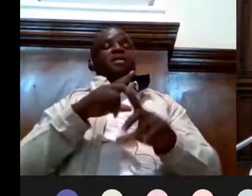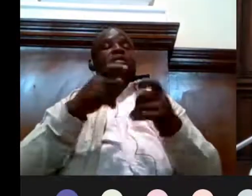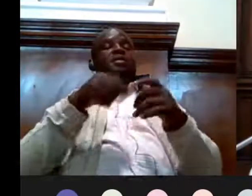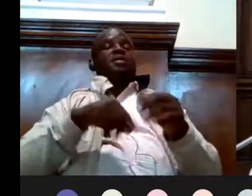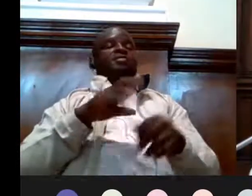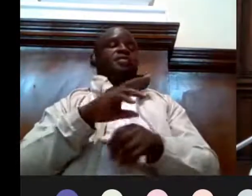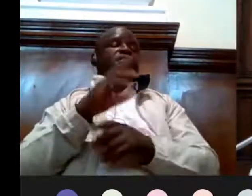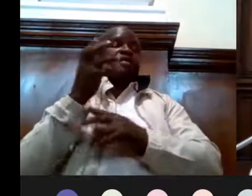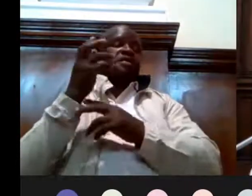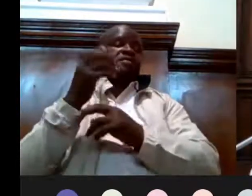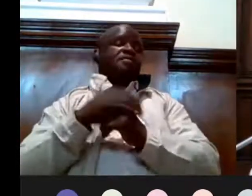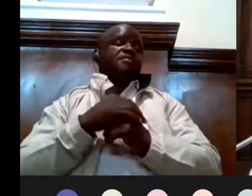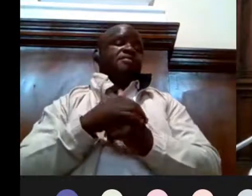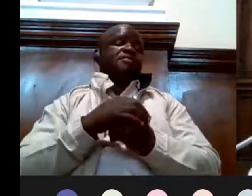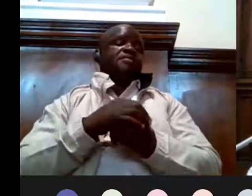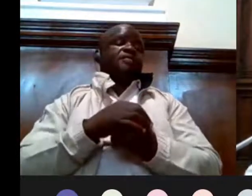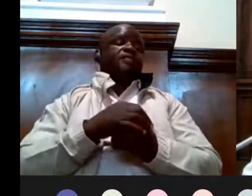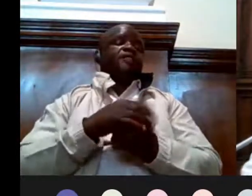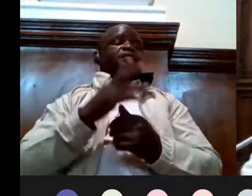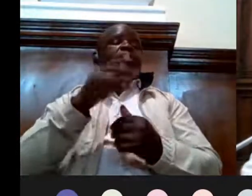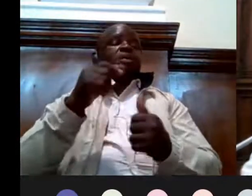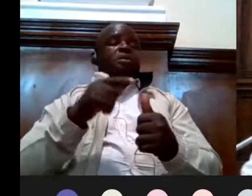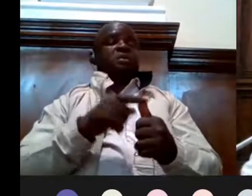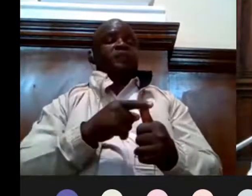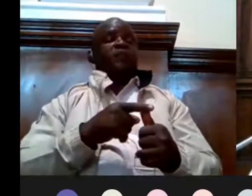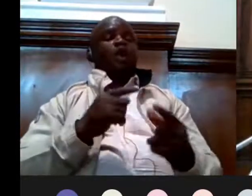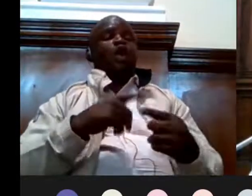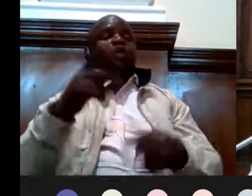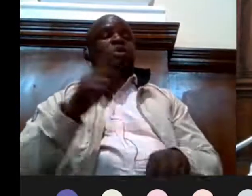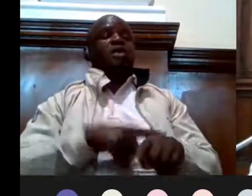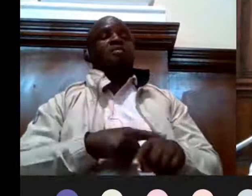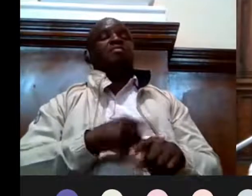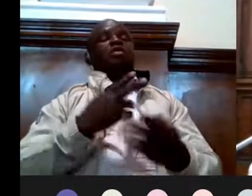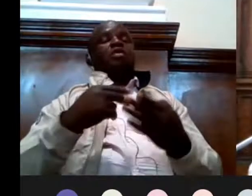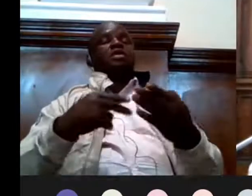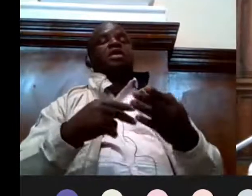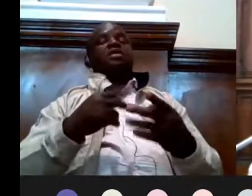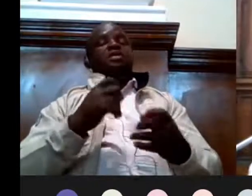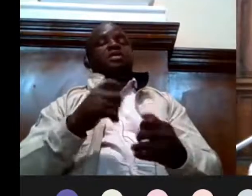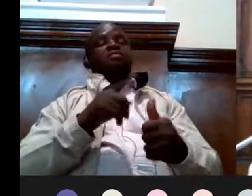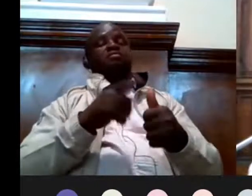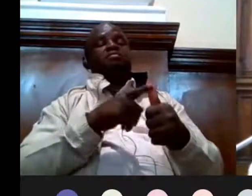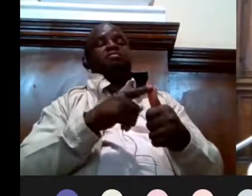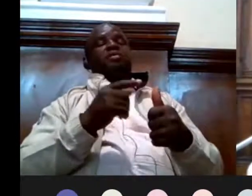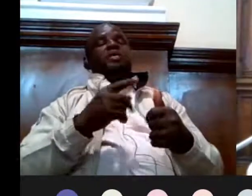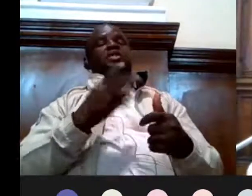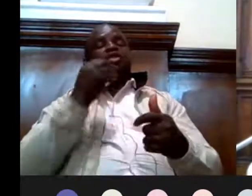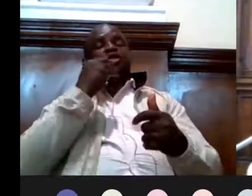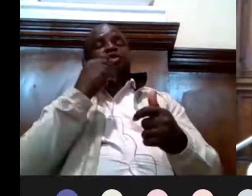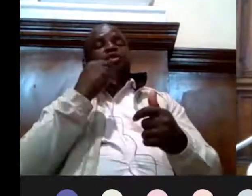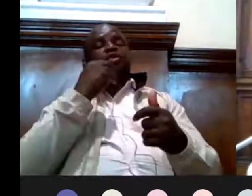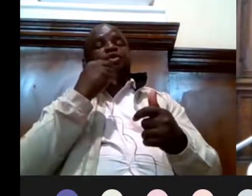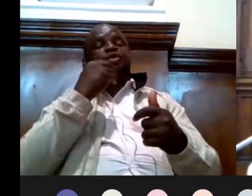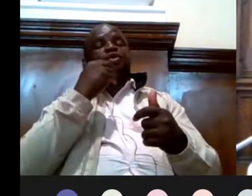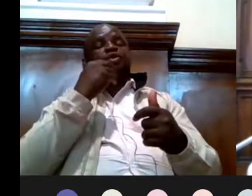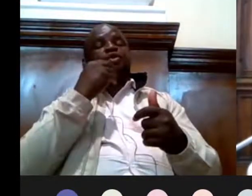The following transversal contracts were rewarded: rendering of catering